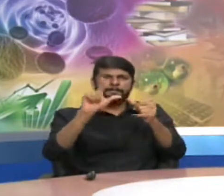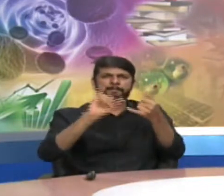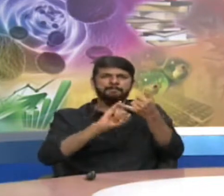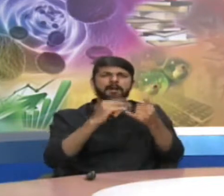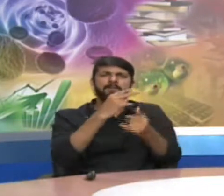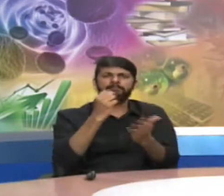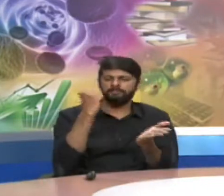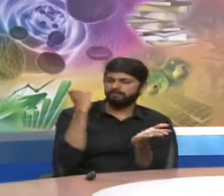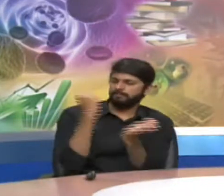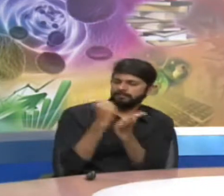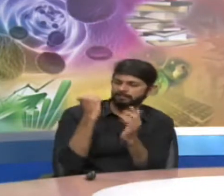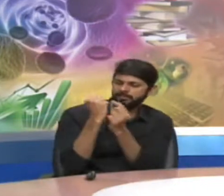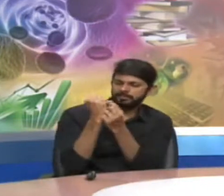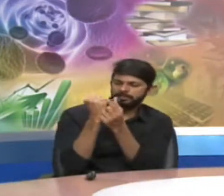The seals,